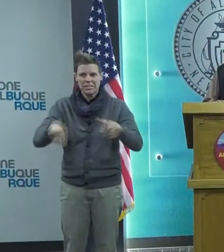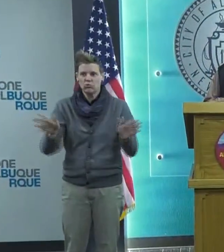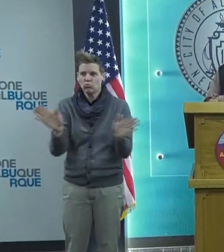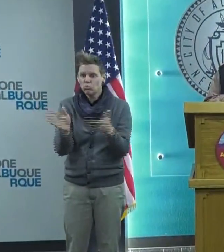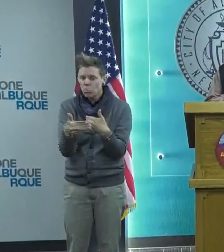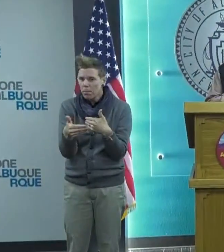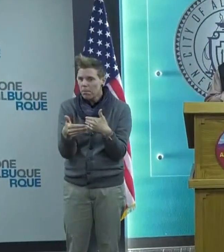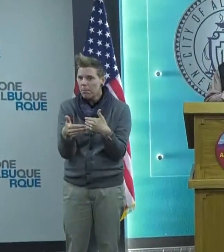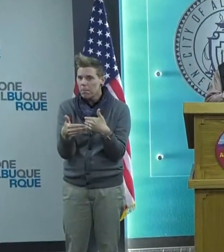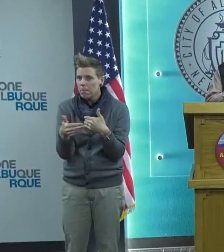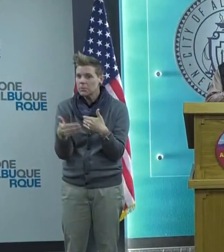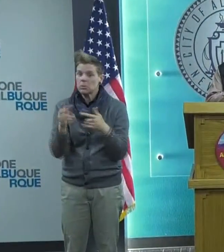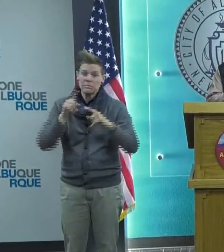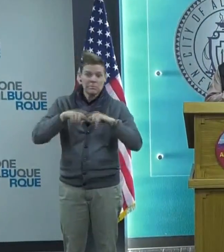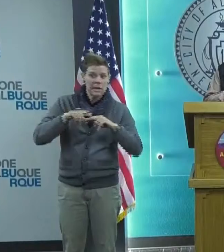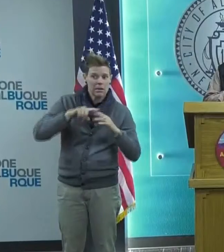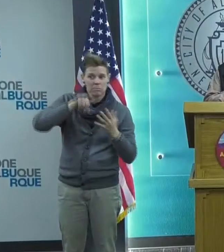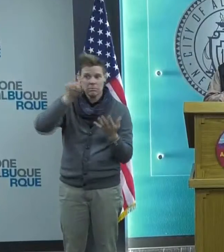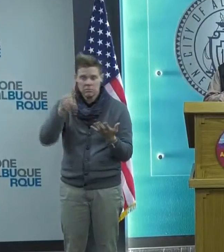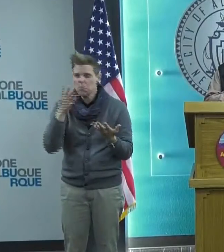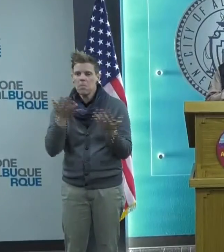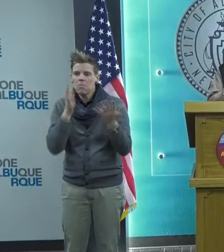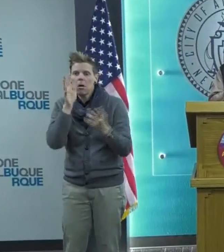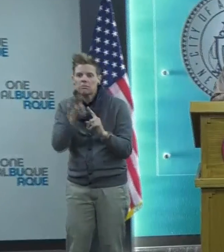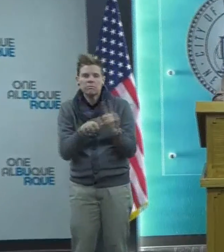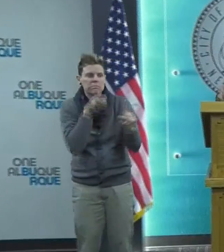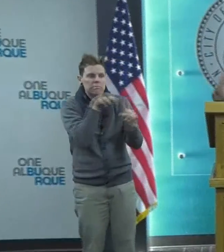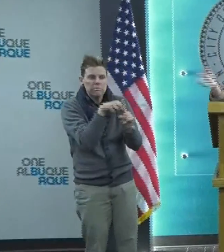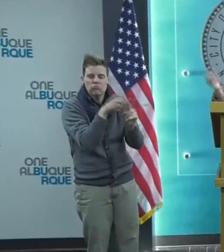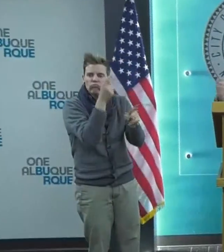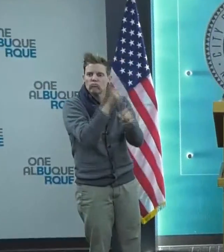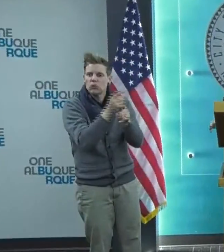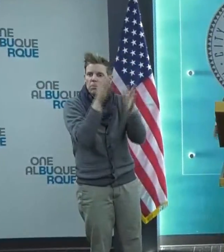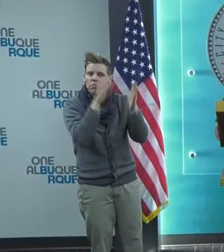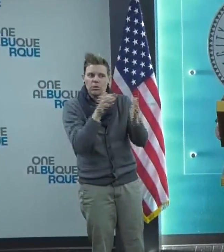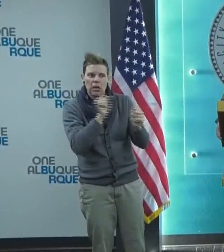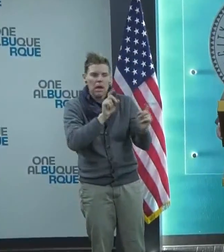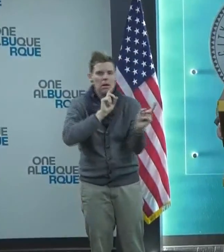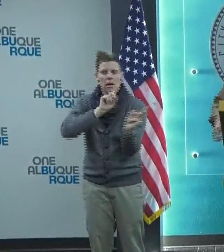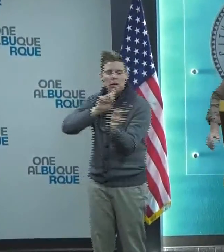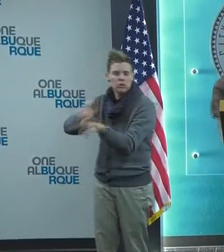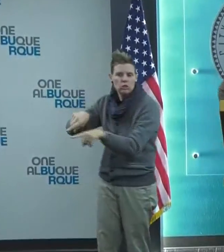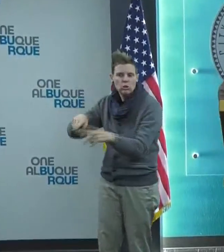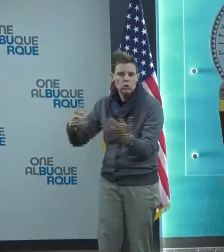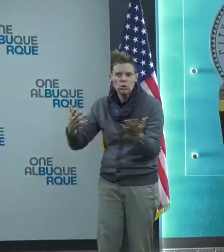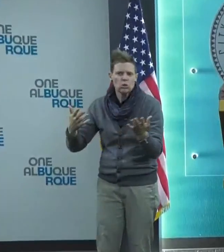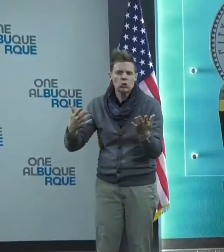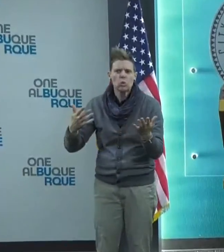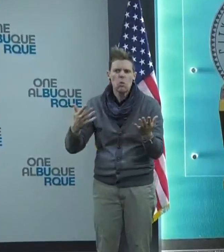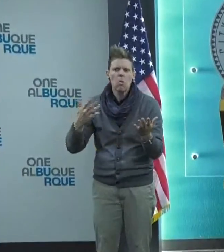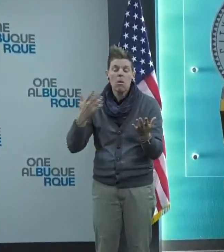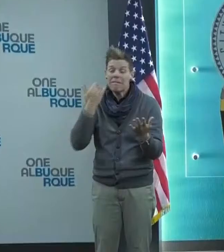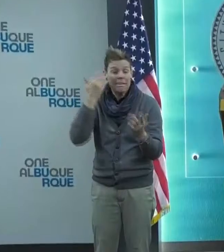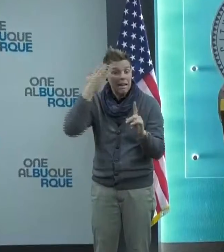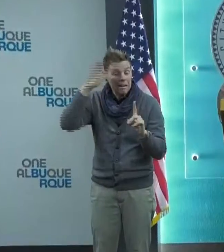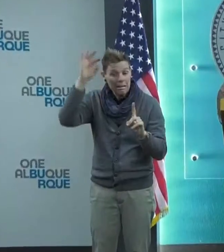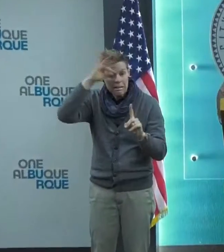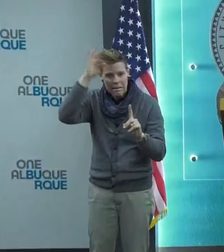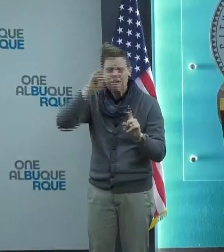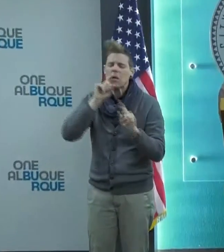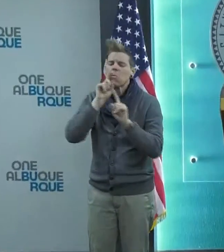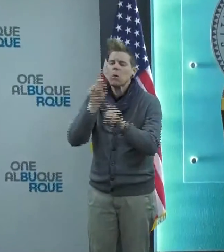get you the right person. But if we don't have the expert actually on the phone, we'll just get you the person on a one-on-one